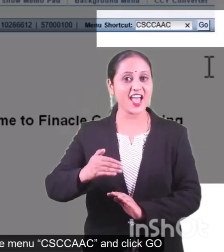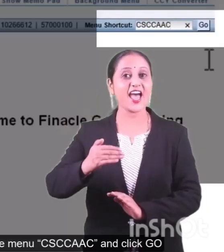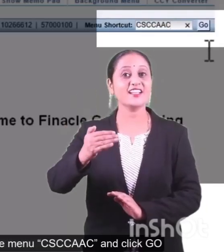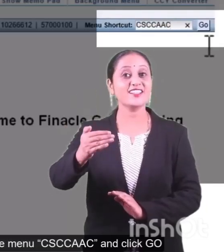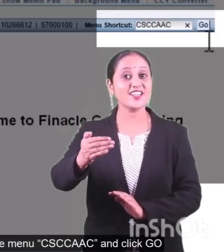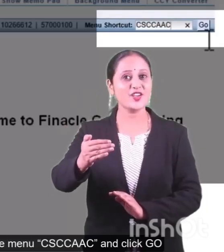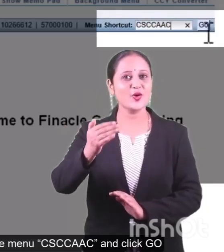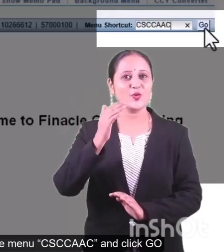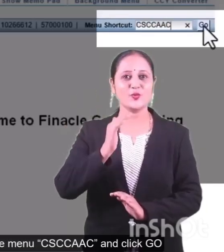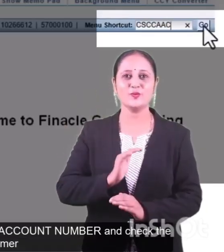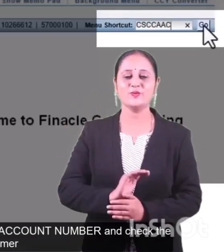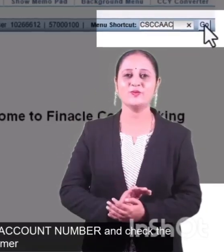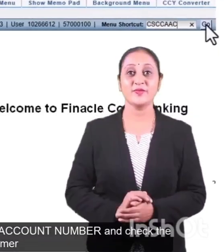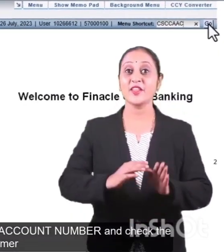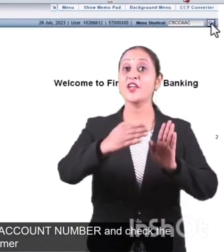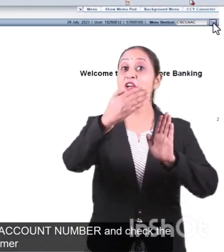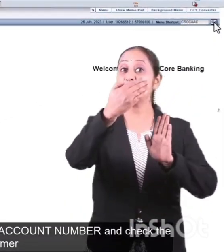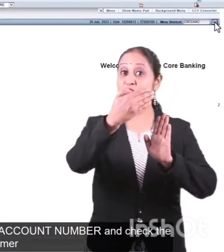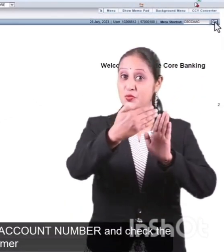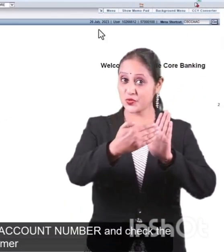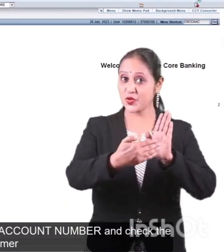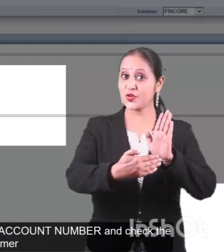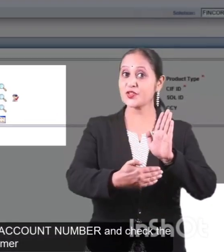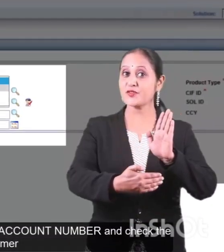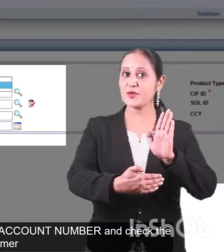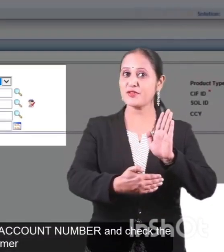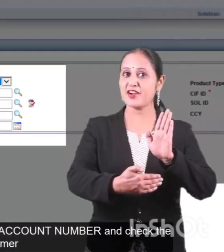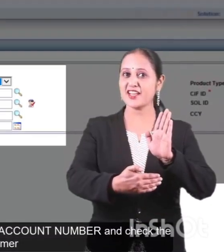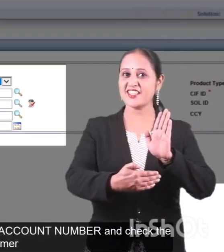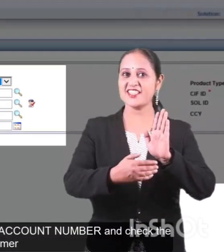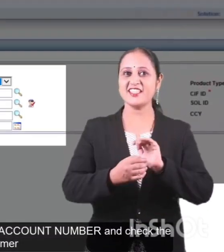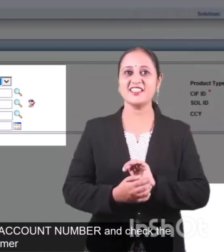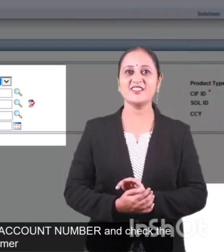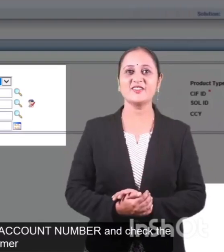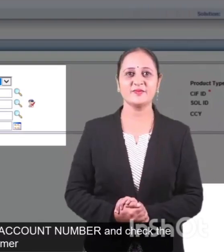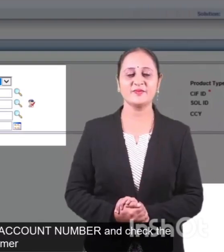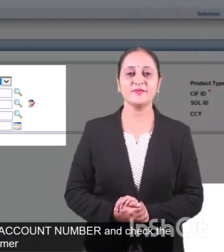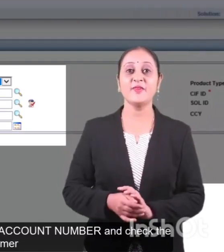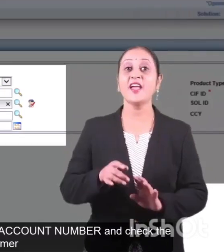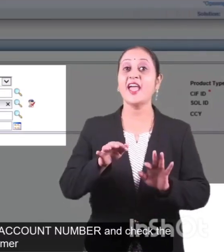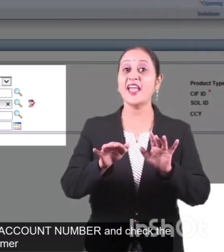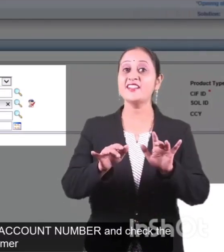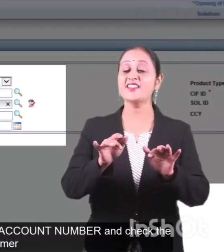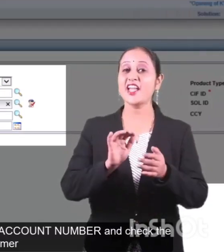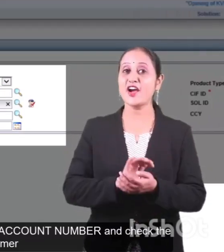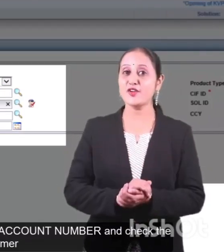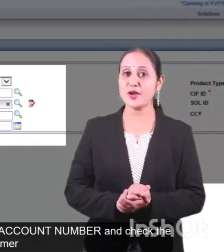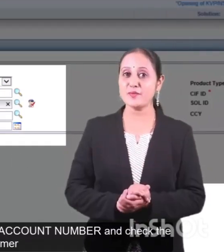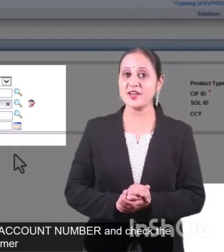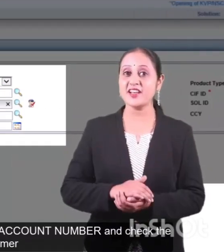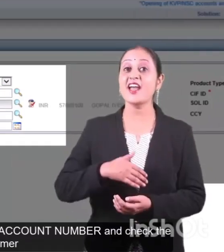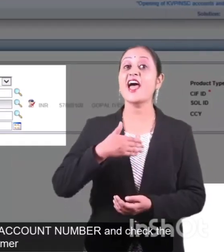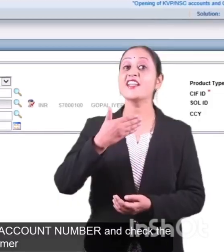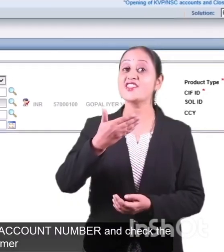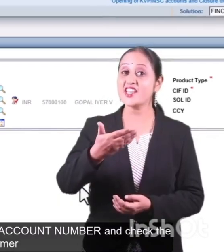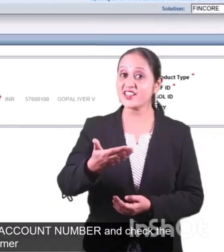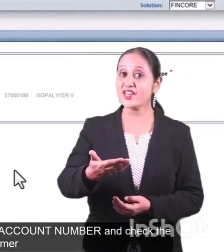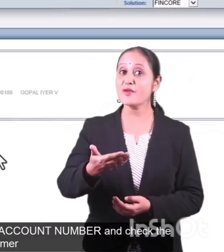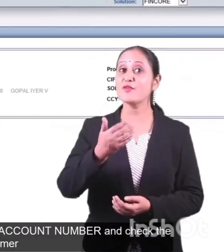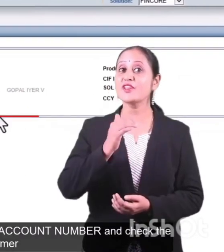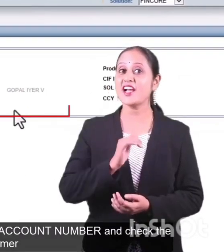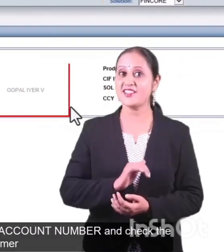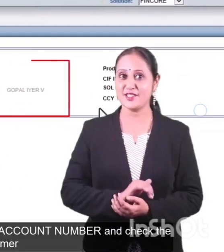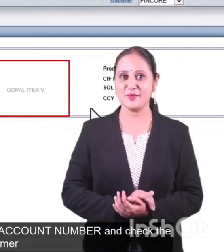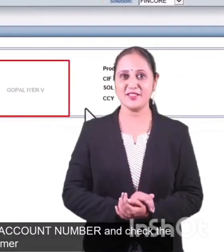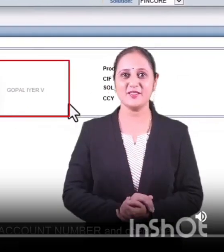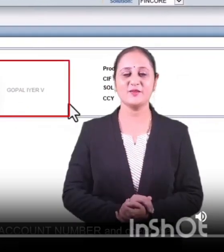CSC CAAC and click Go. Choose Close from the function. Enter the account